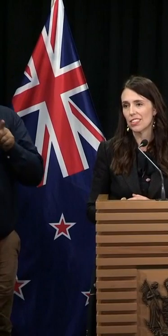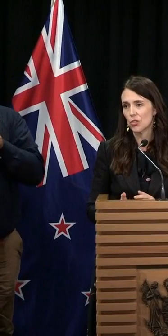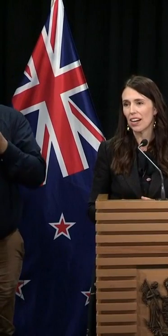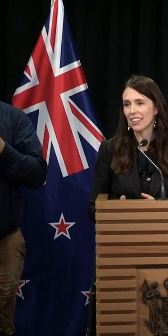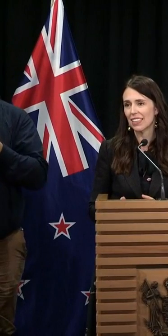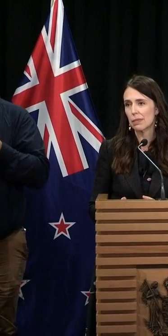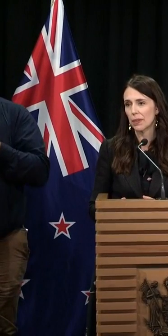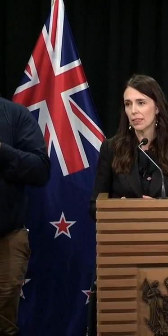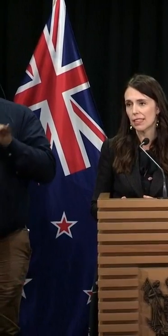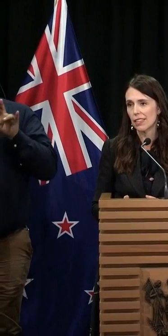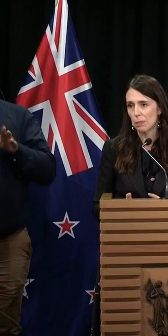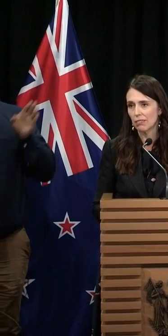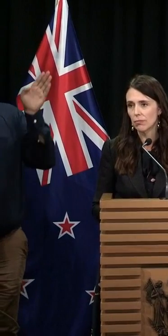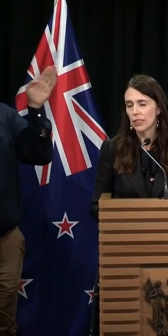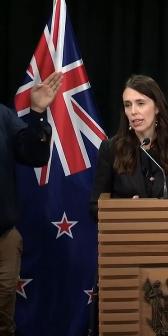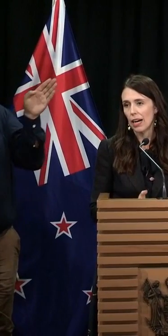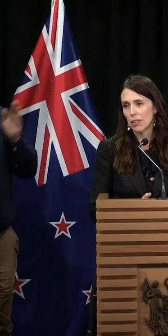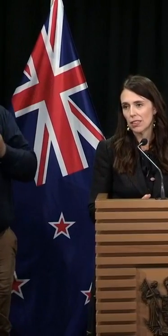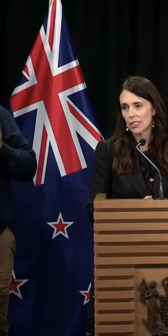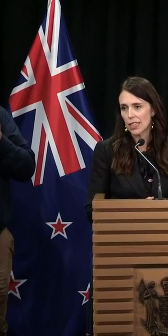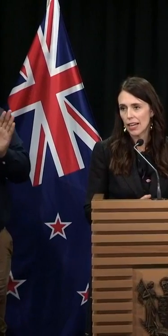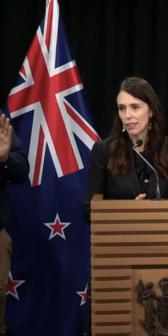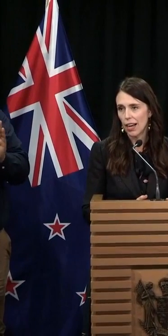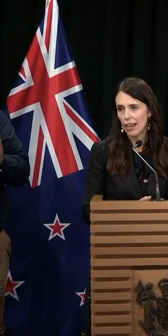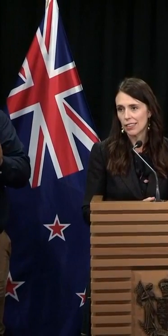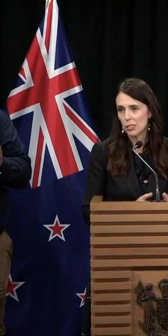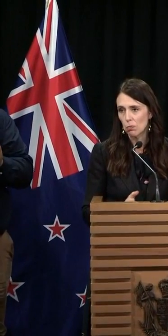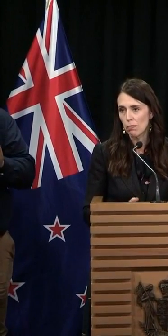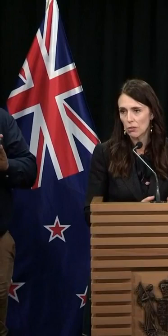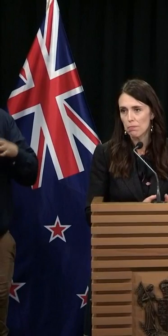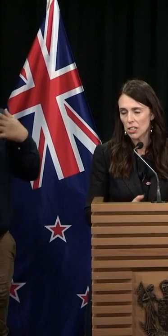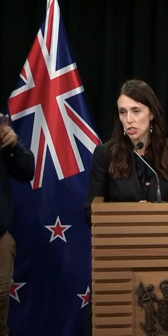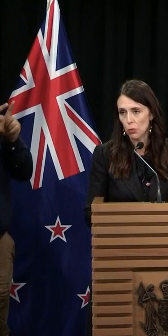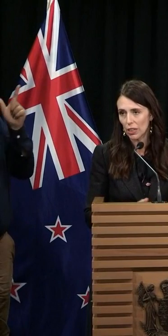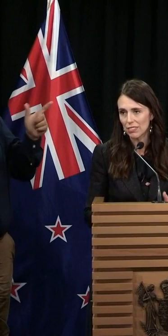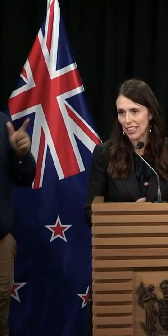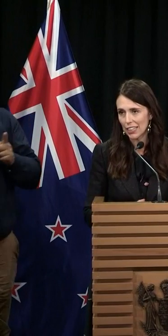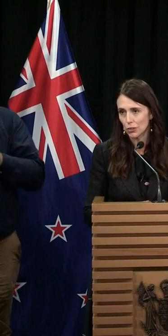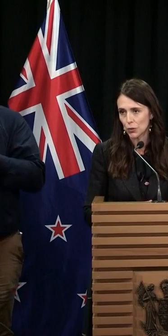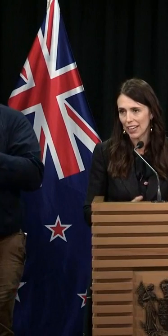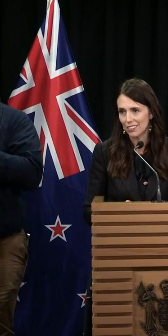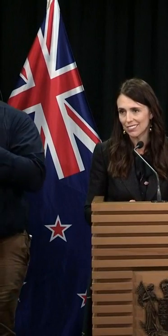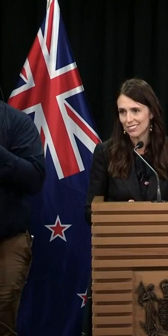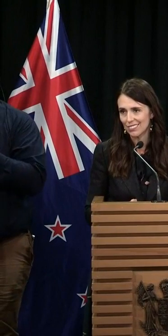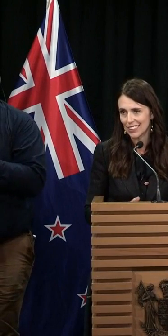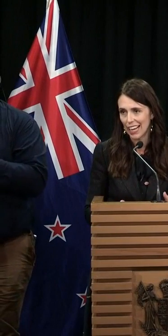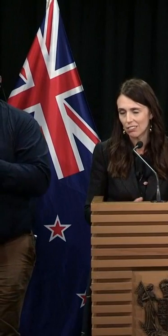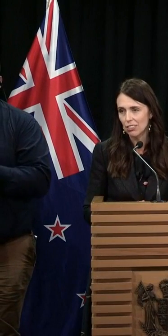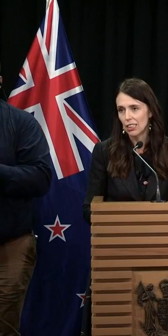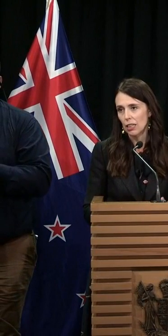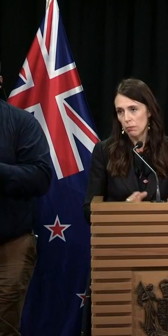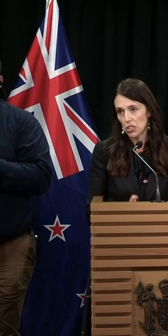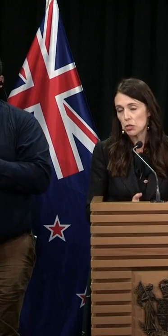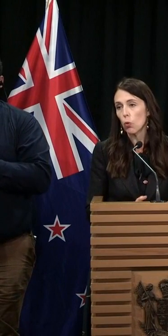what the Australian experience has been, that this is much smaller, even taking into account